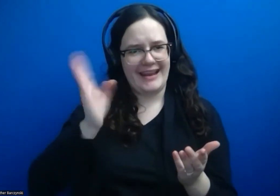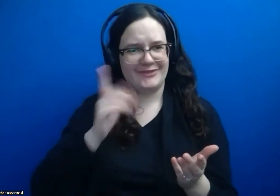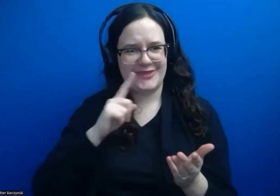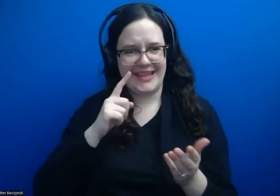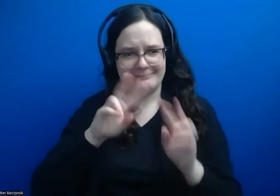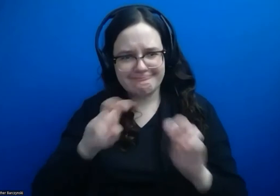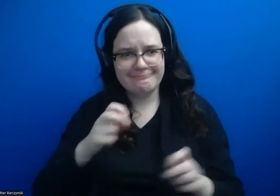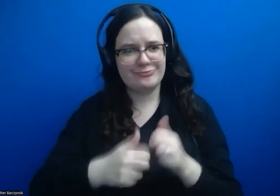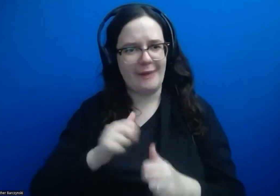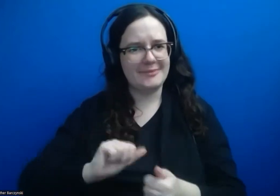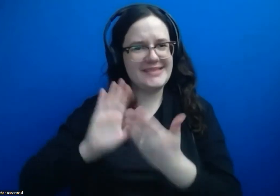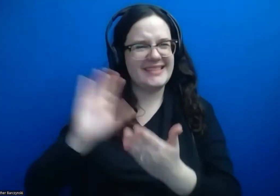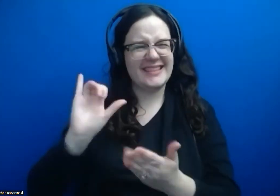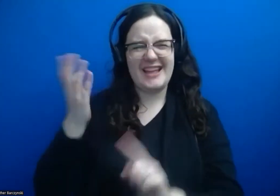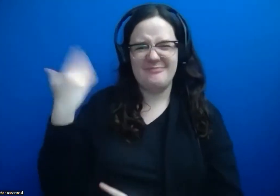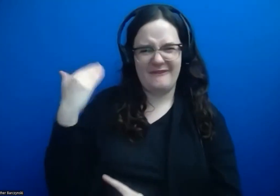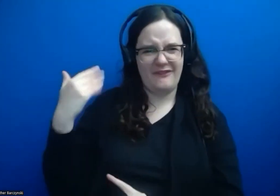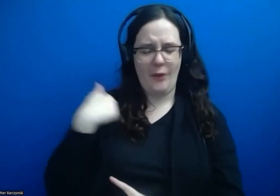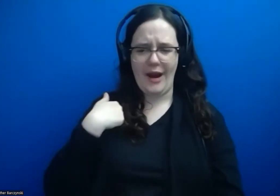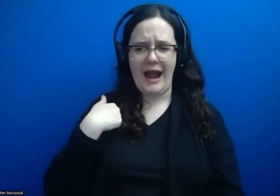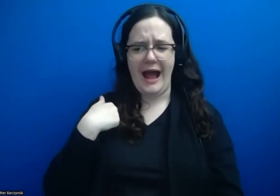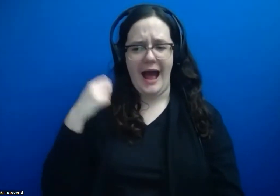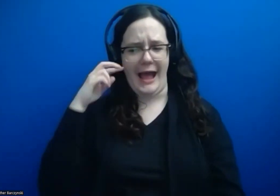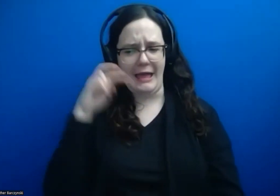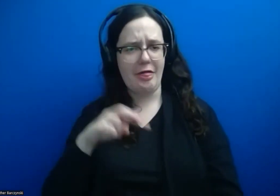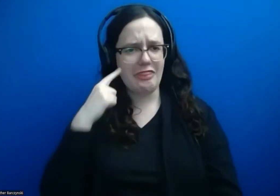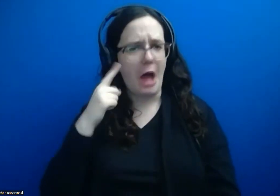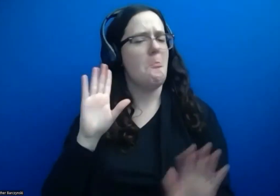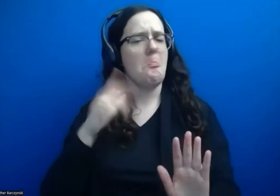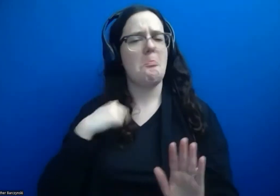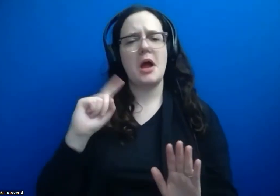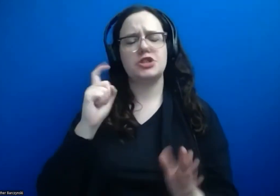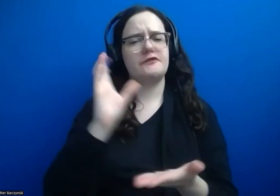past, I would look at it kind of like, I need to just stop and,